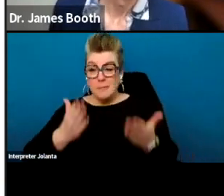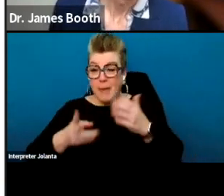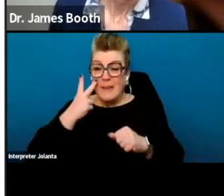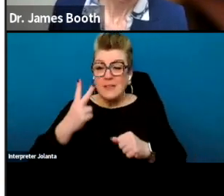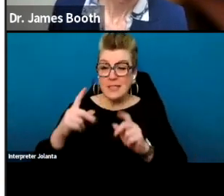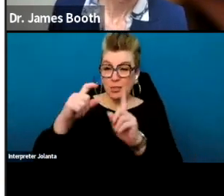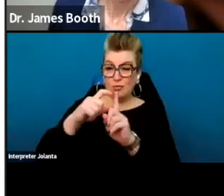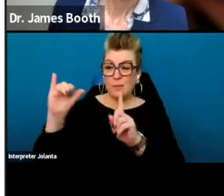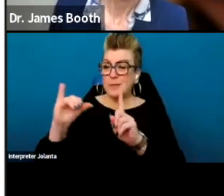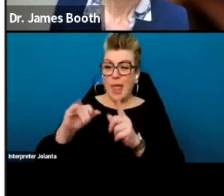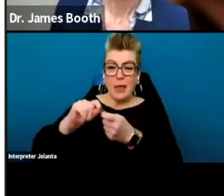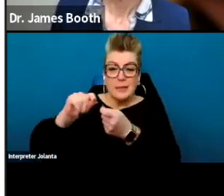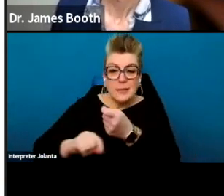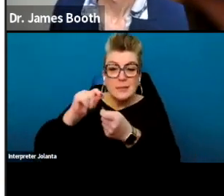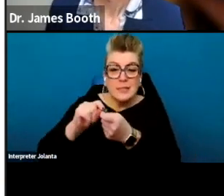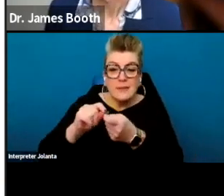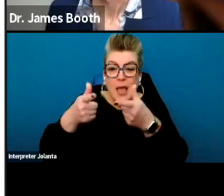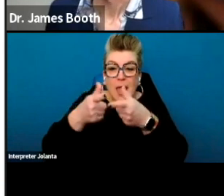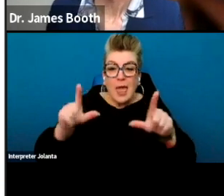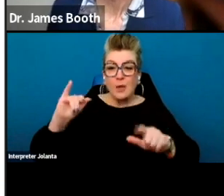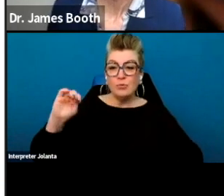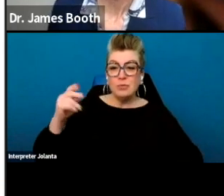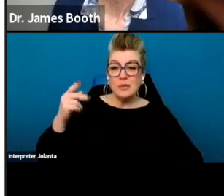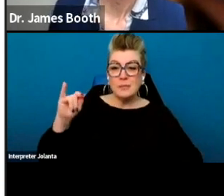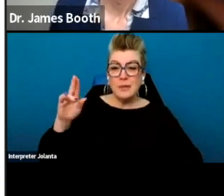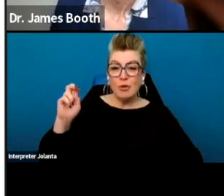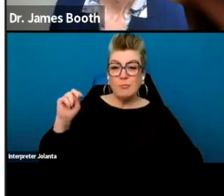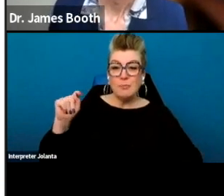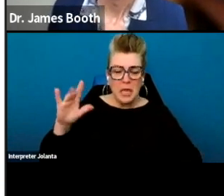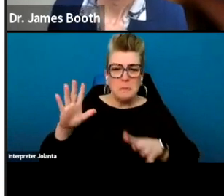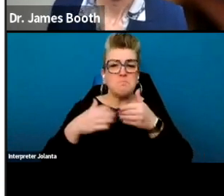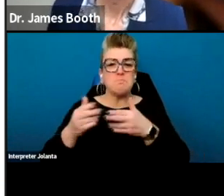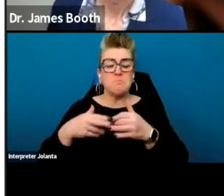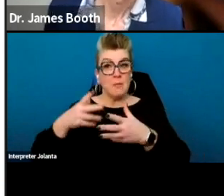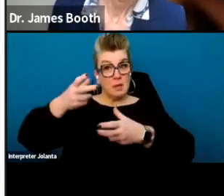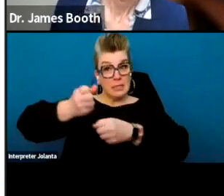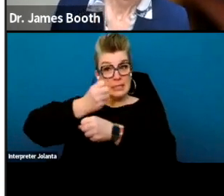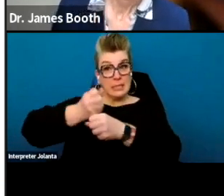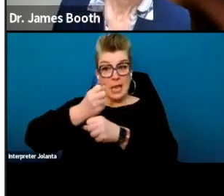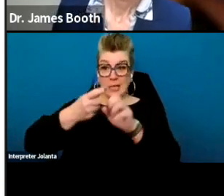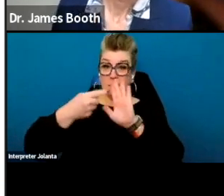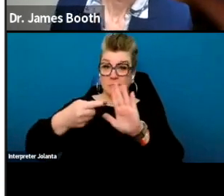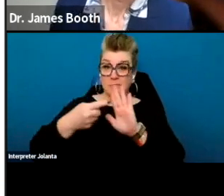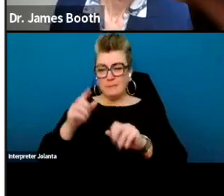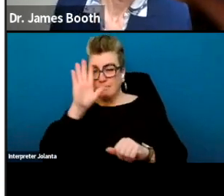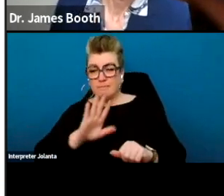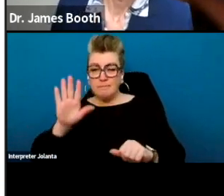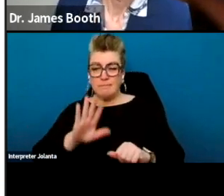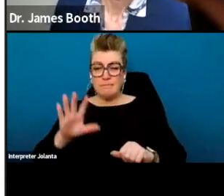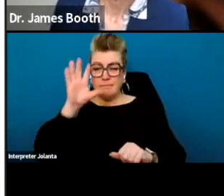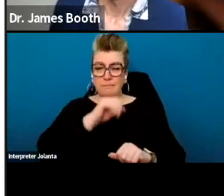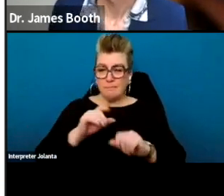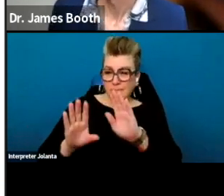impairment, but the best estimates from these studies is that developmental language disorder affects